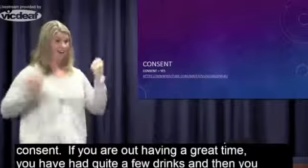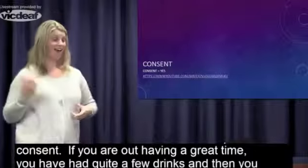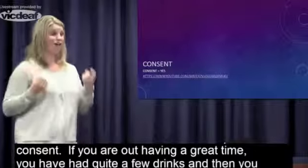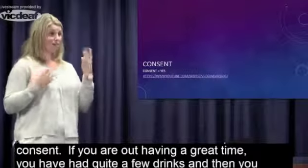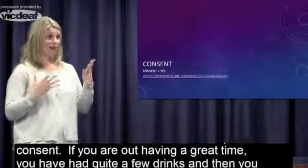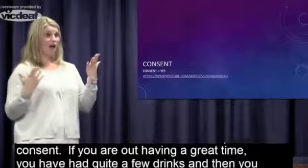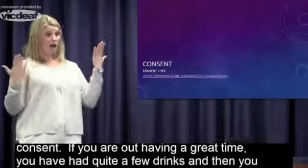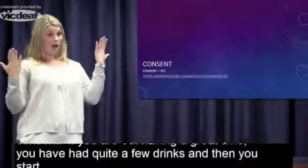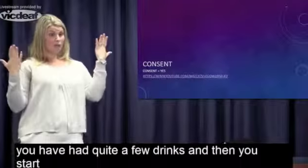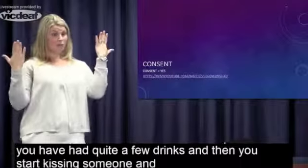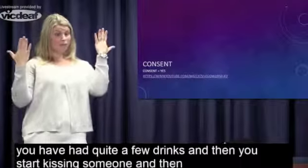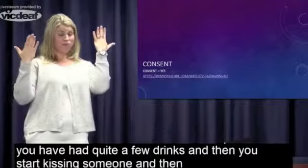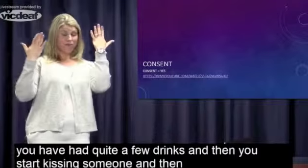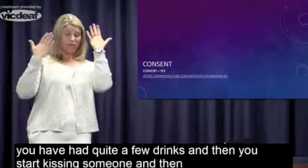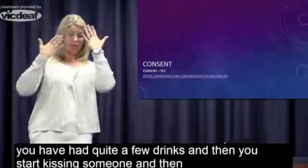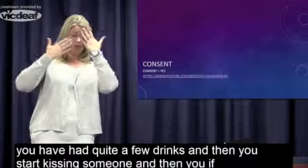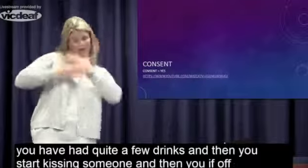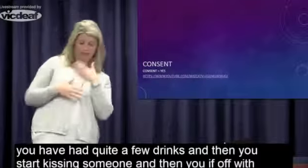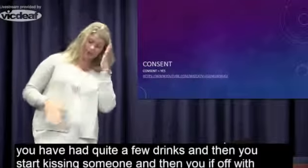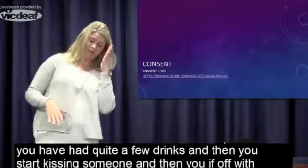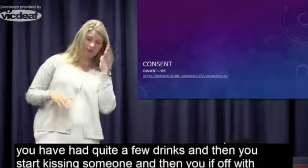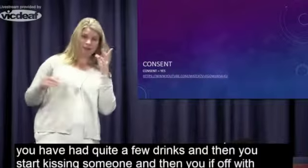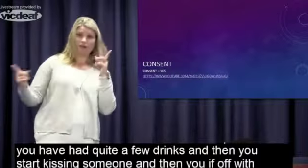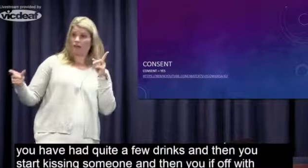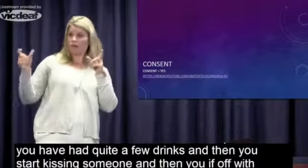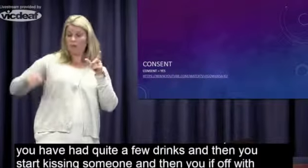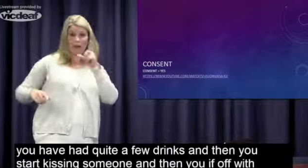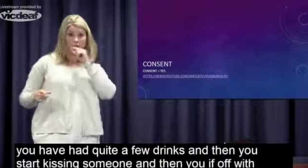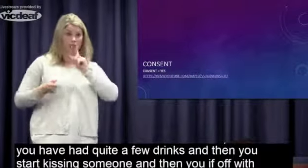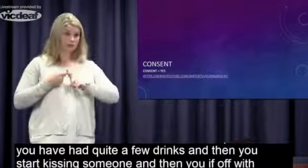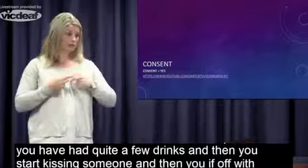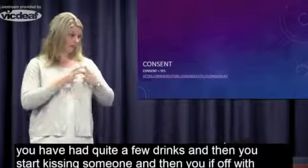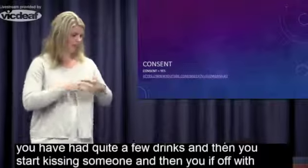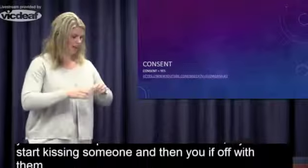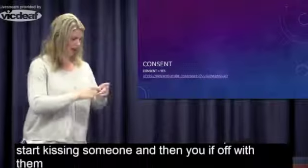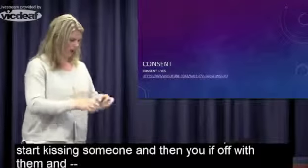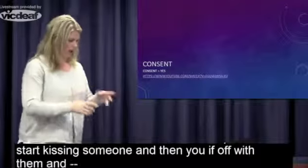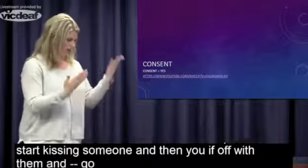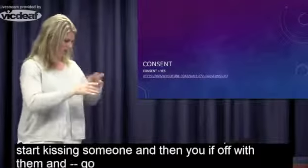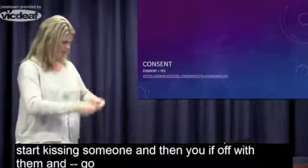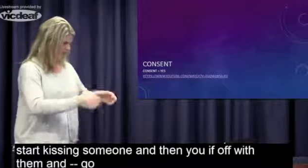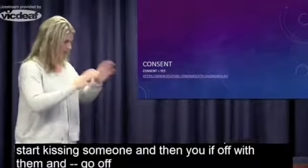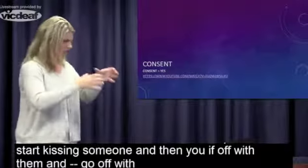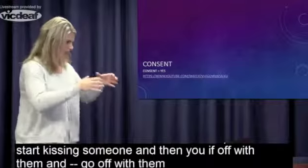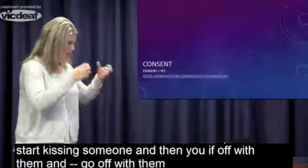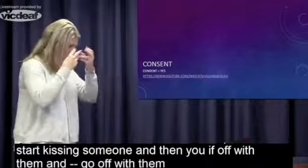go off with them and you get into it and you've taken your clothes off, and then all of a sudden you pass